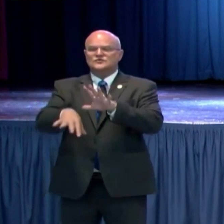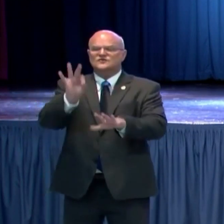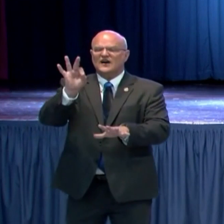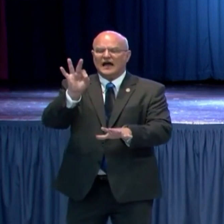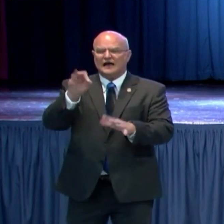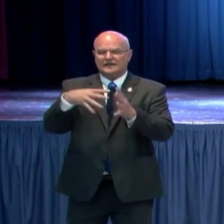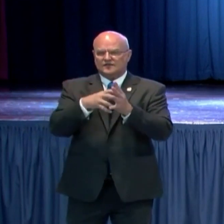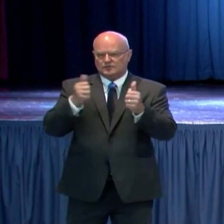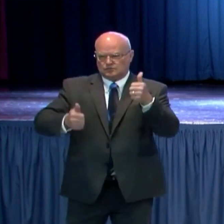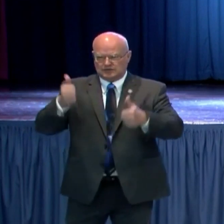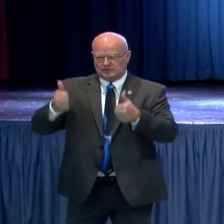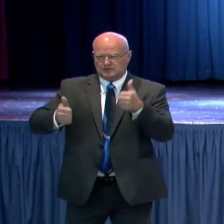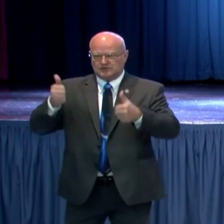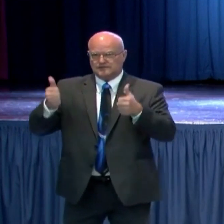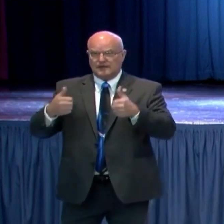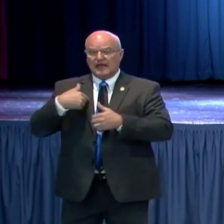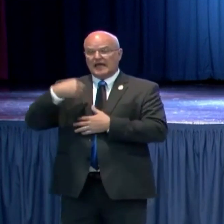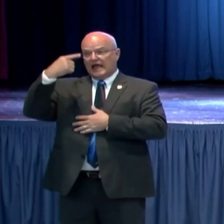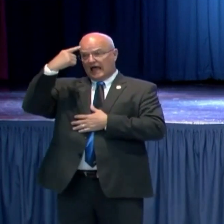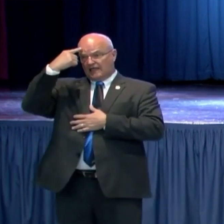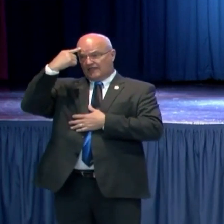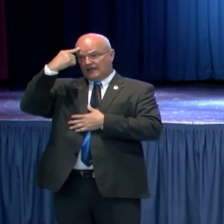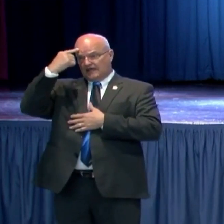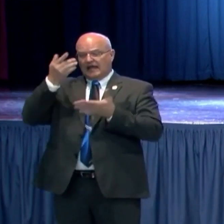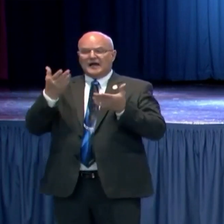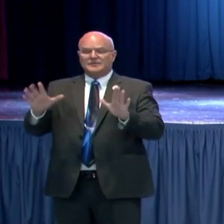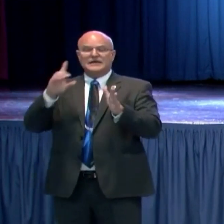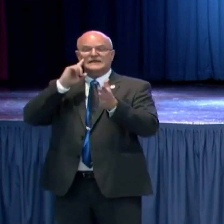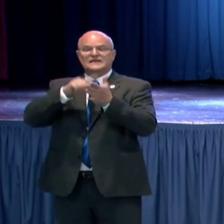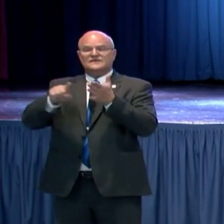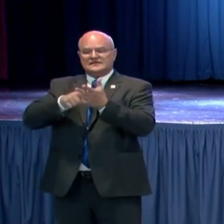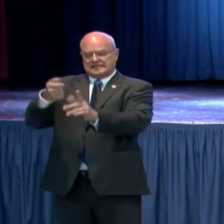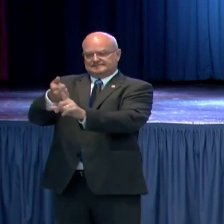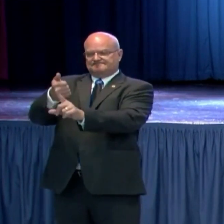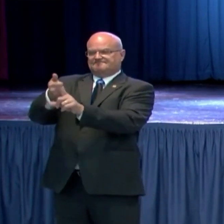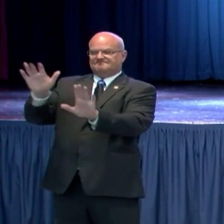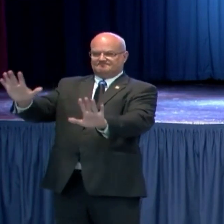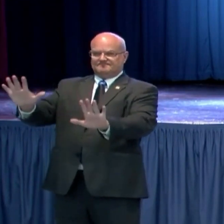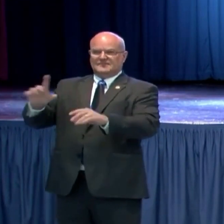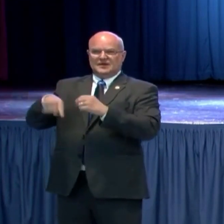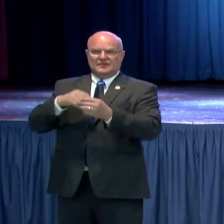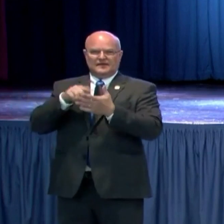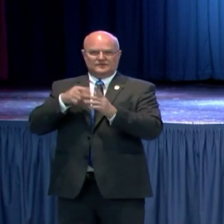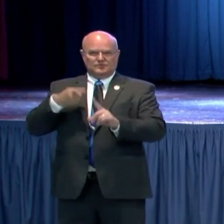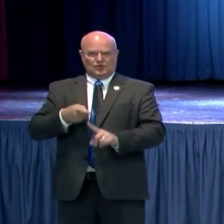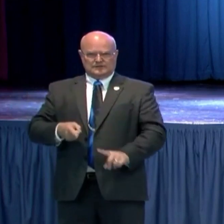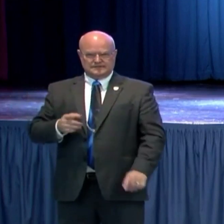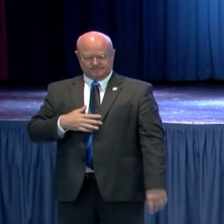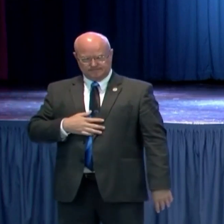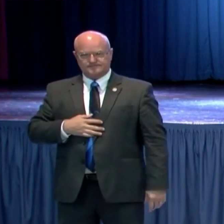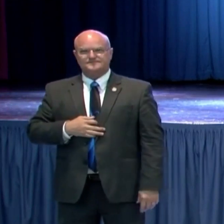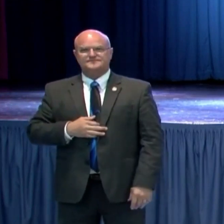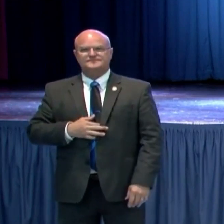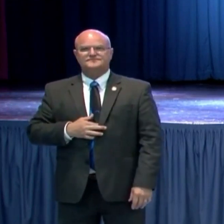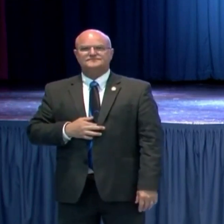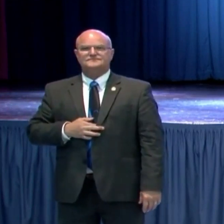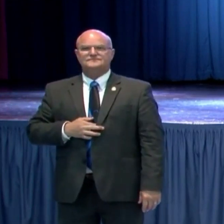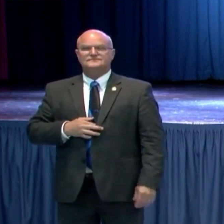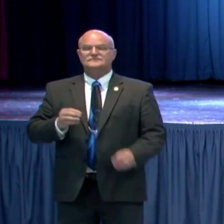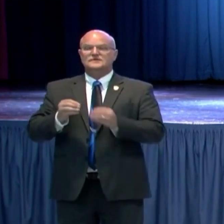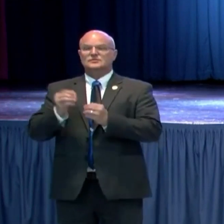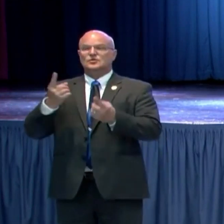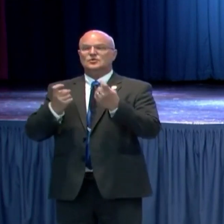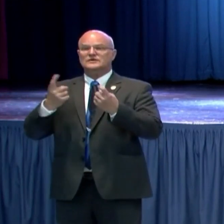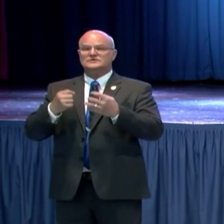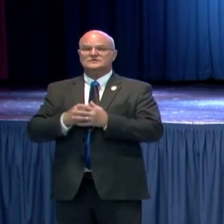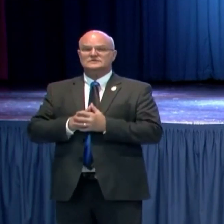find the vulnerability? And I think we'll let the investigation speak for itself on those points. Any other